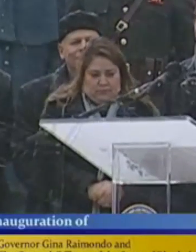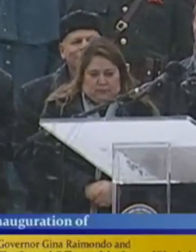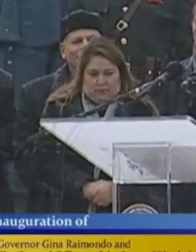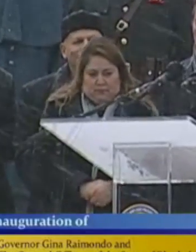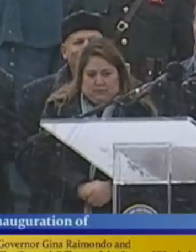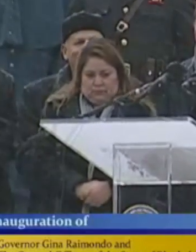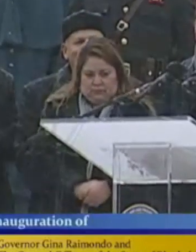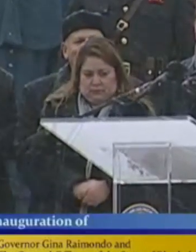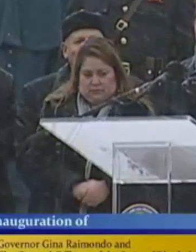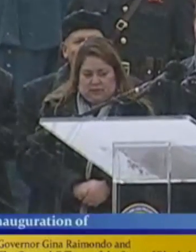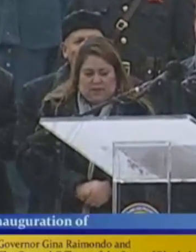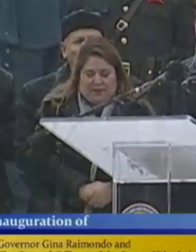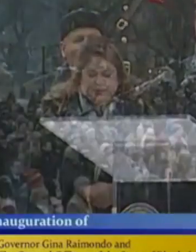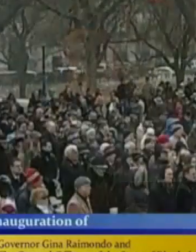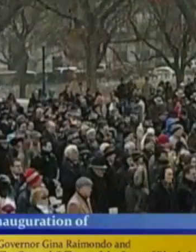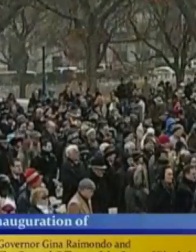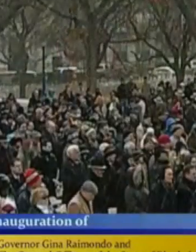the darkness. Amen.